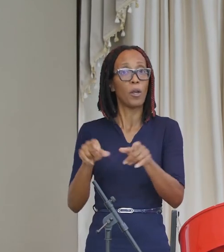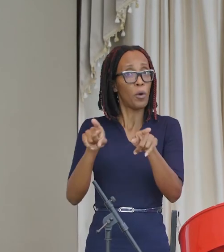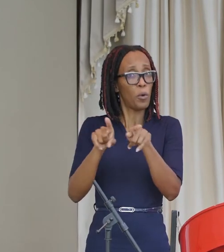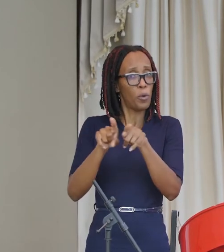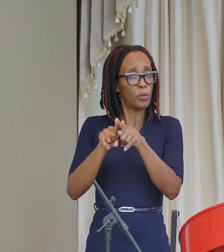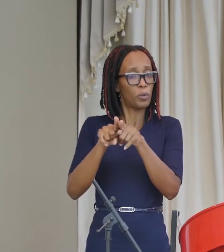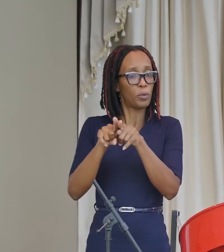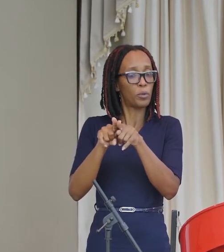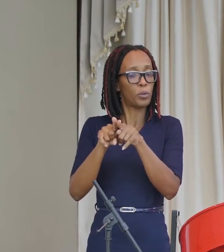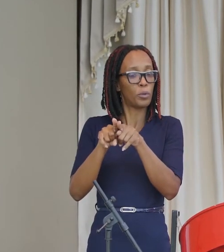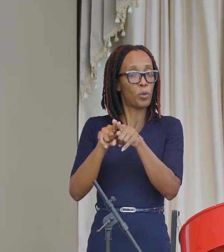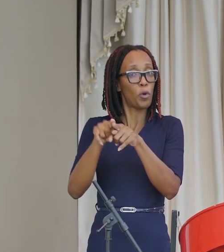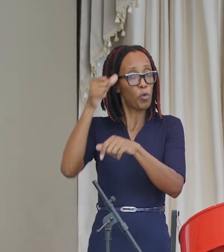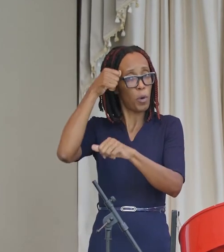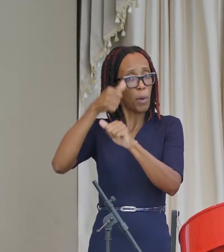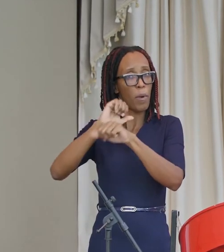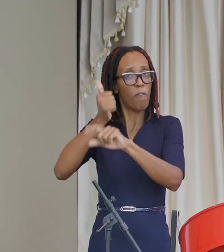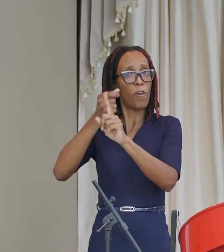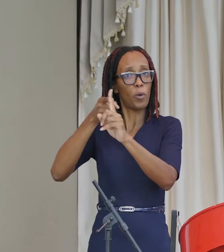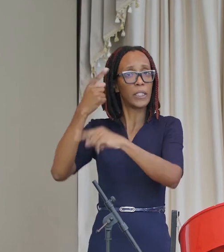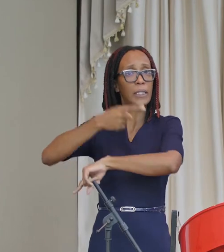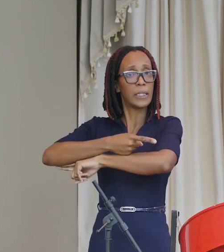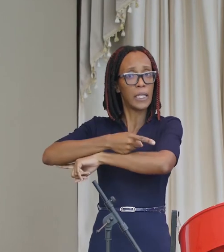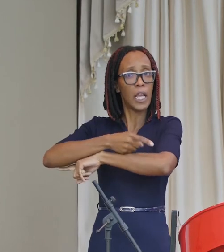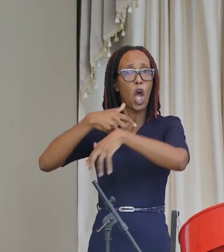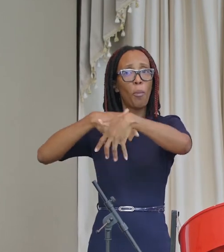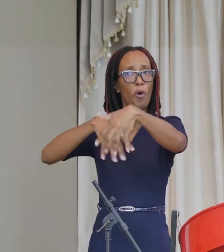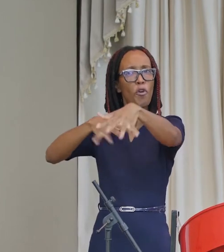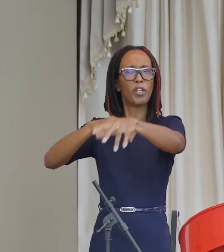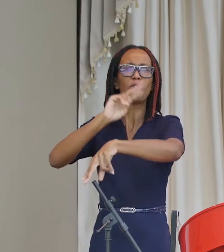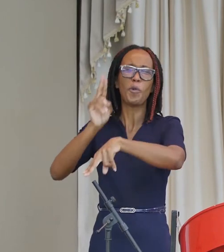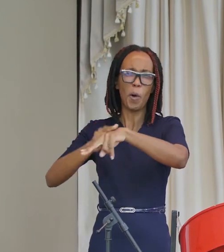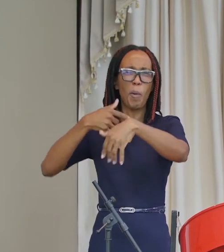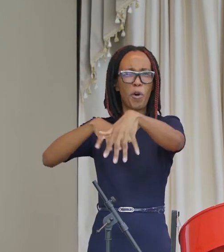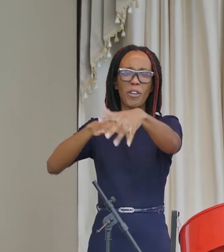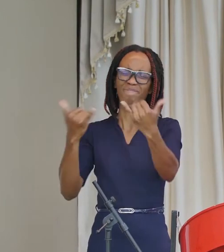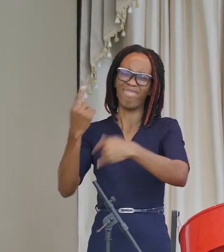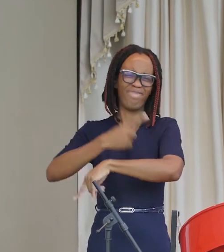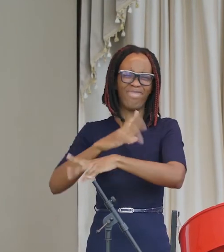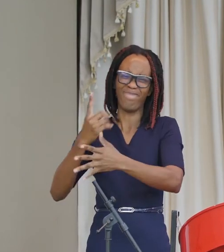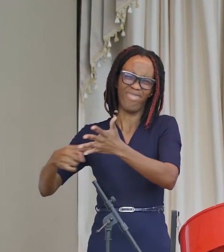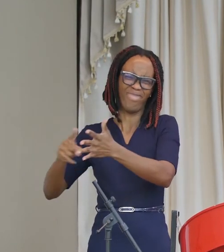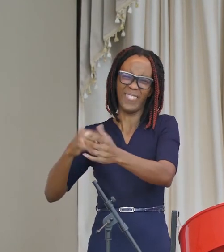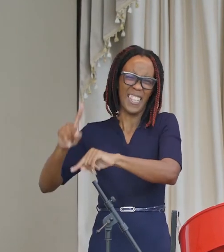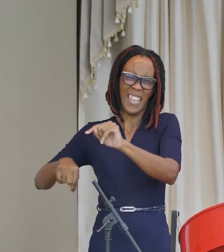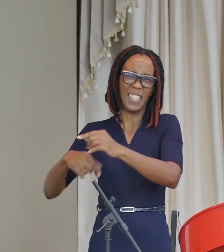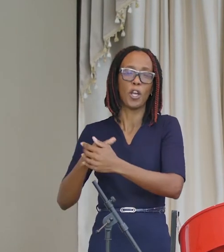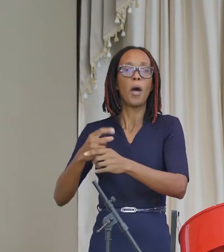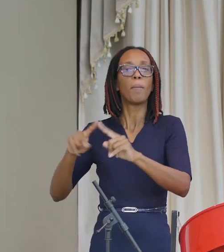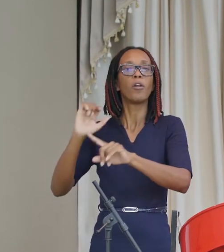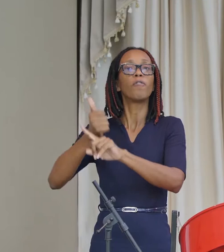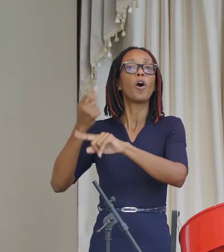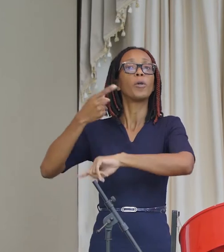I remember the Founders Day parade, which we normally have, but today we're not having it. But Founders Day